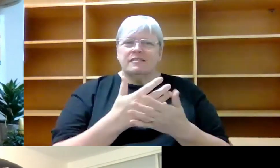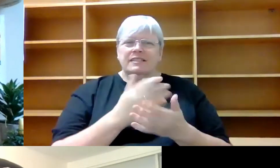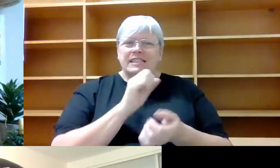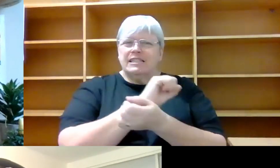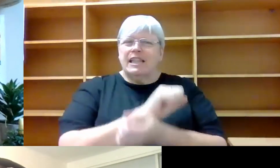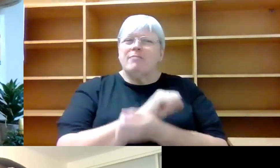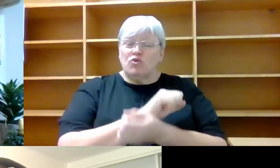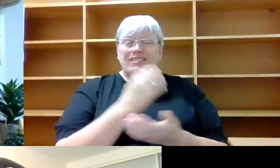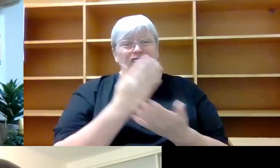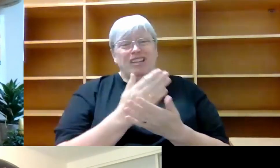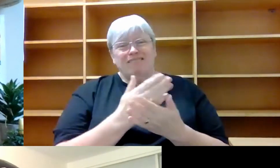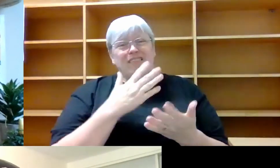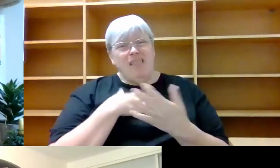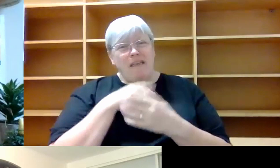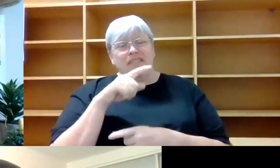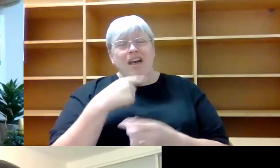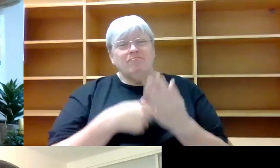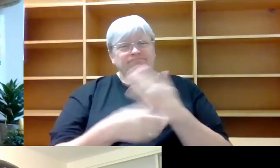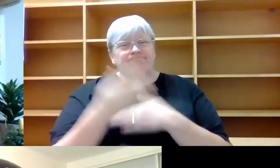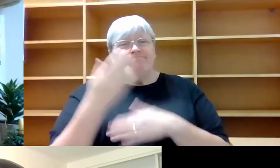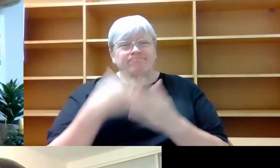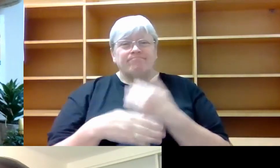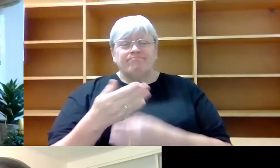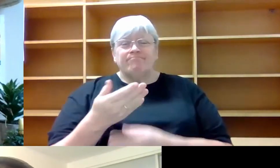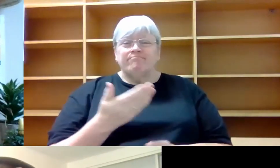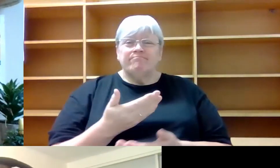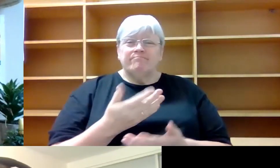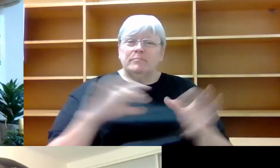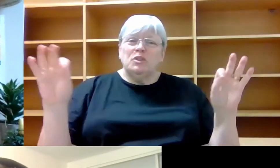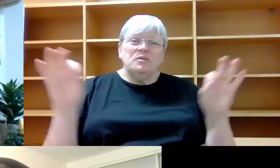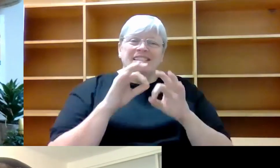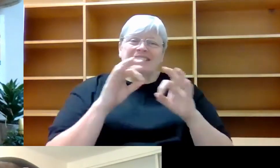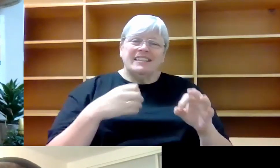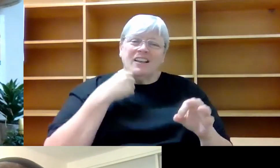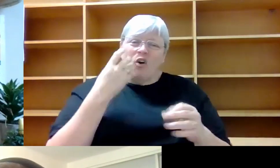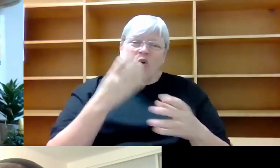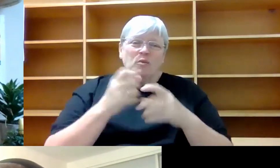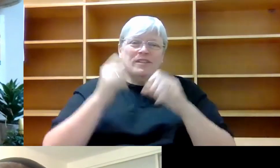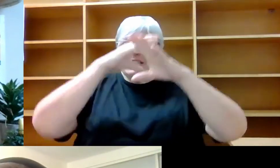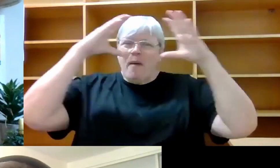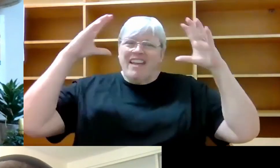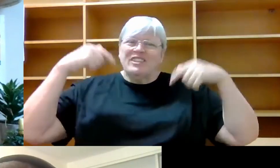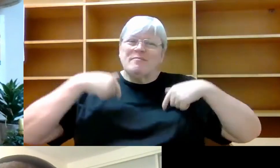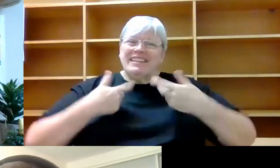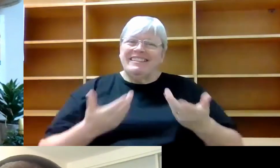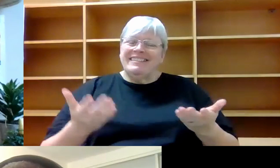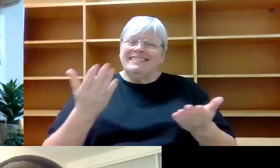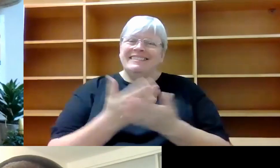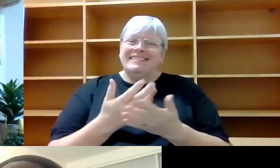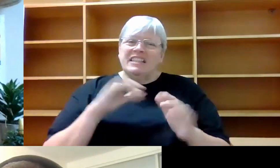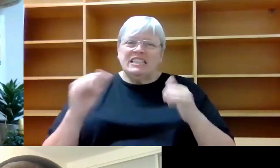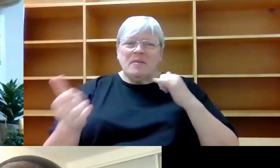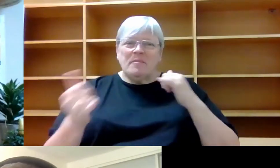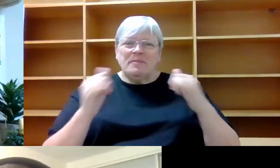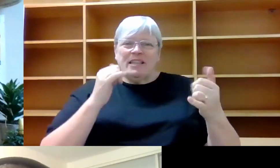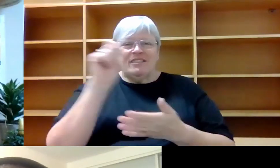slavery, basically. I put that on. And music always kind of inspires me. Like sometimes when I'm